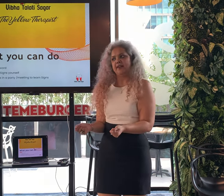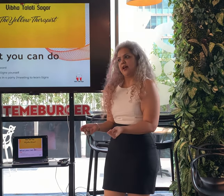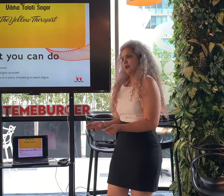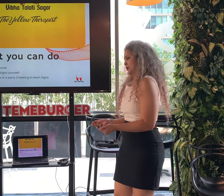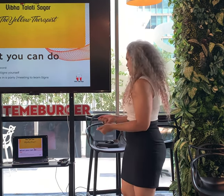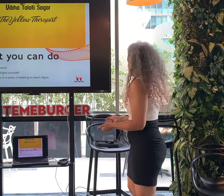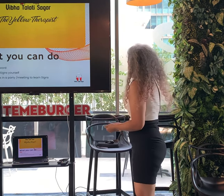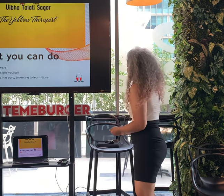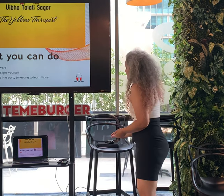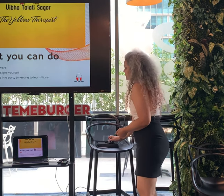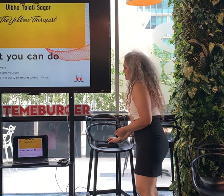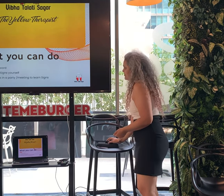language.